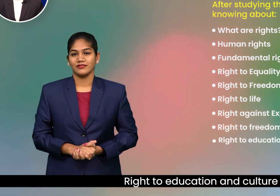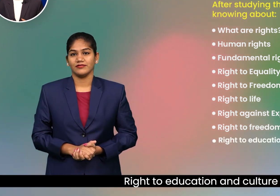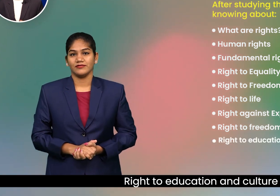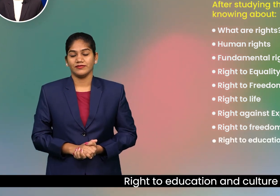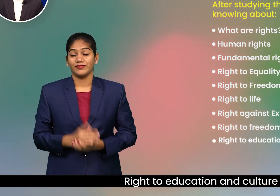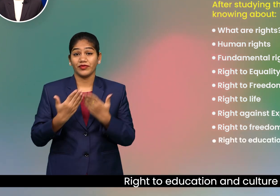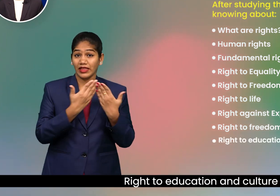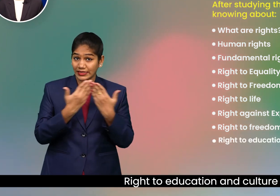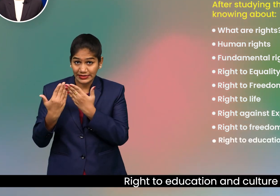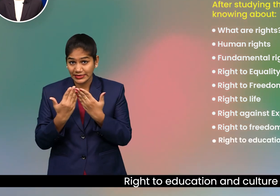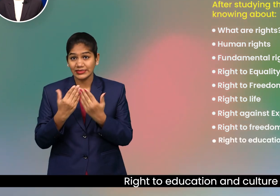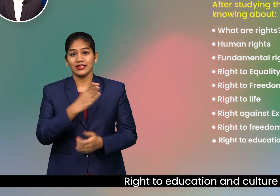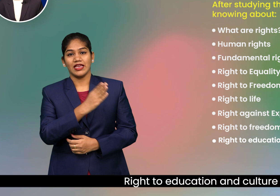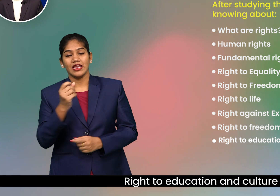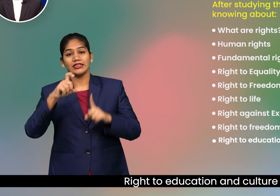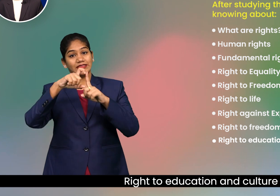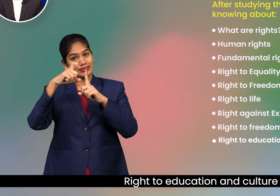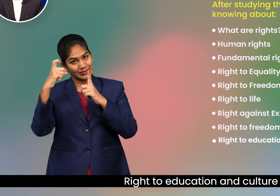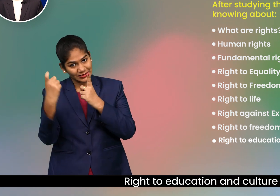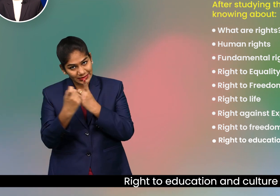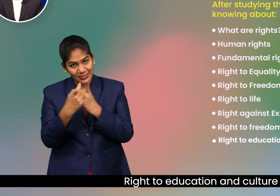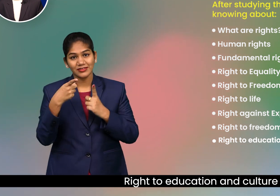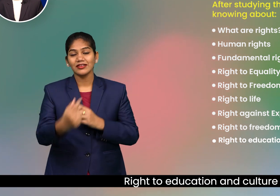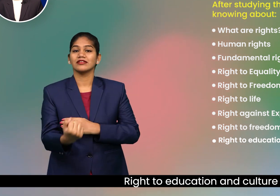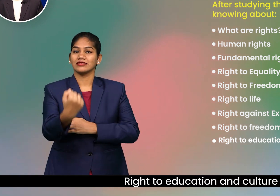right to education and culture.